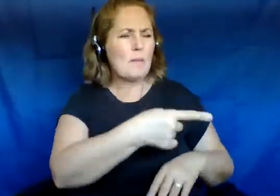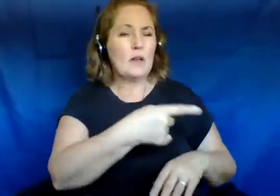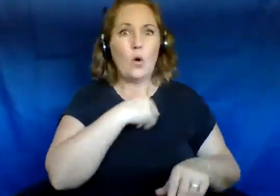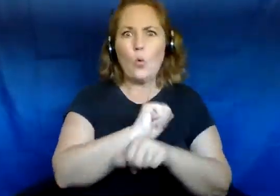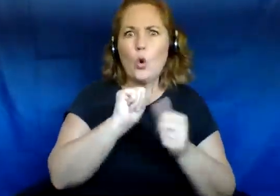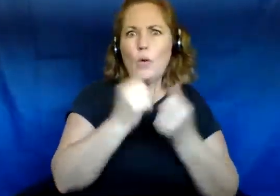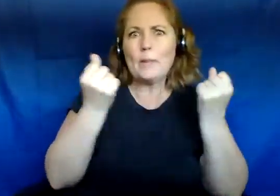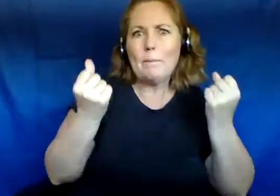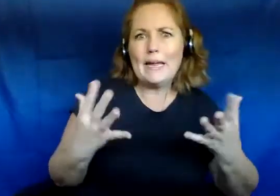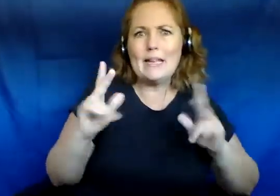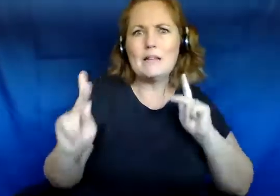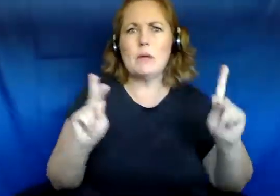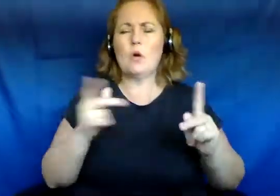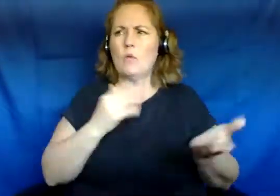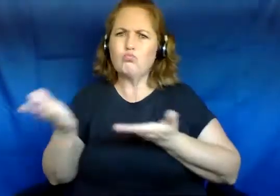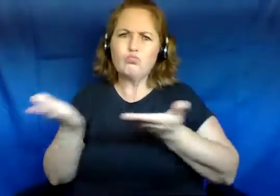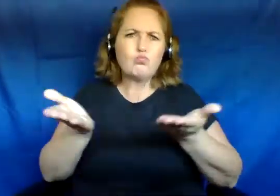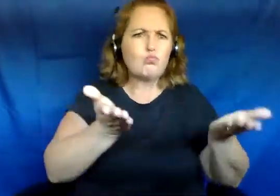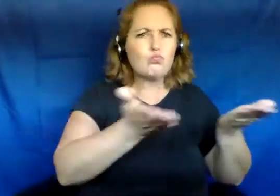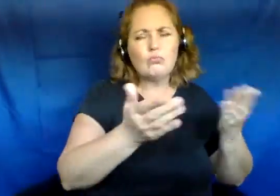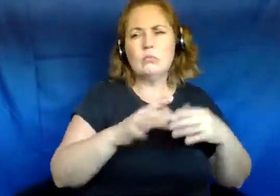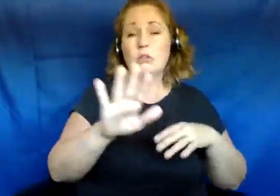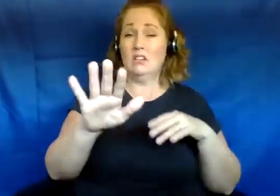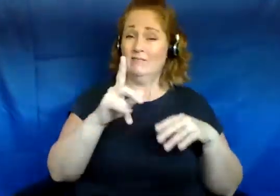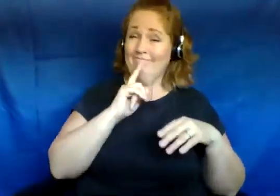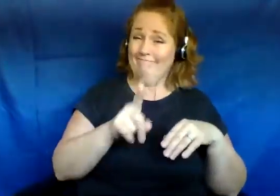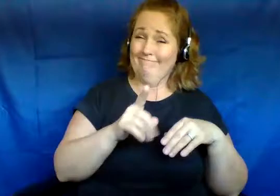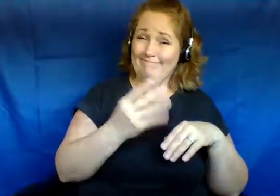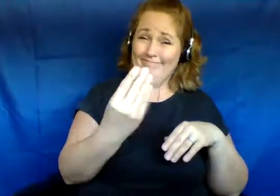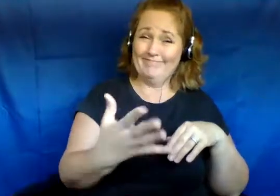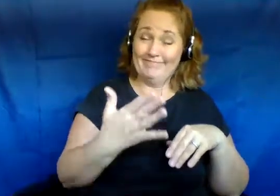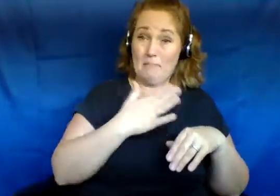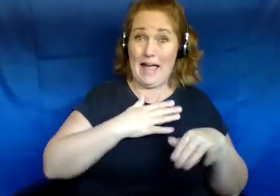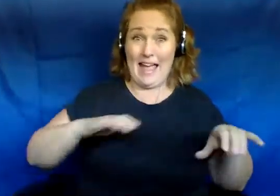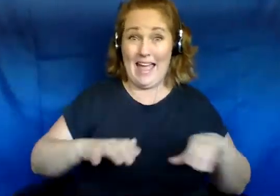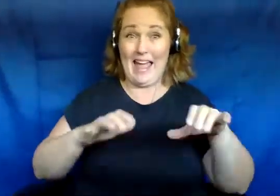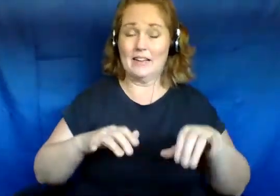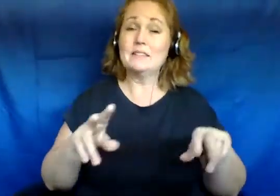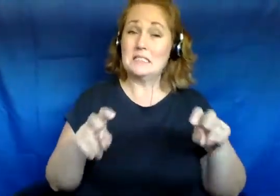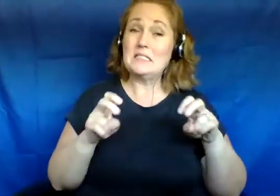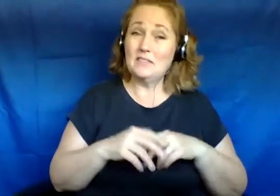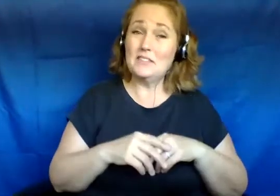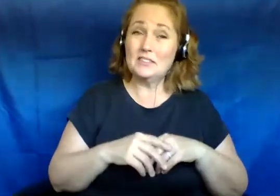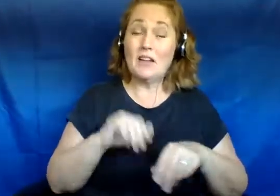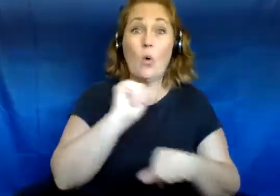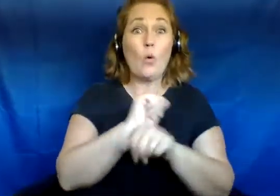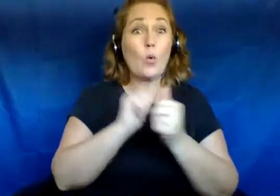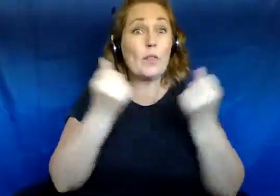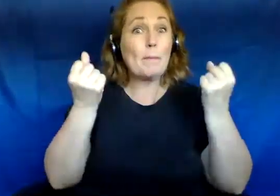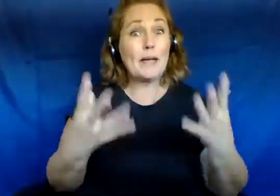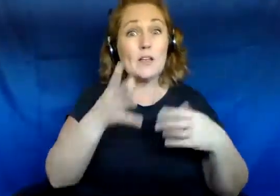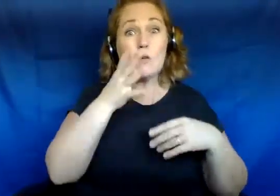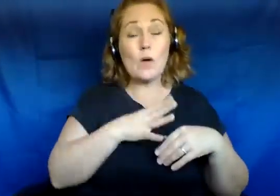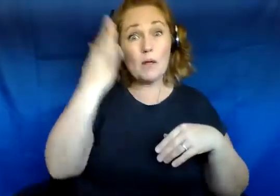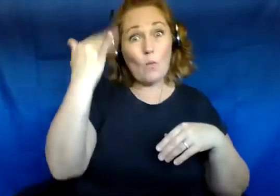I'm into a lot of service. Believe me, it's a very selfish act. I work with a lot of women because when I